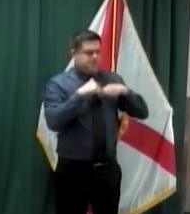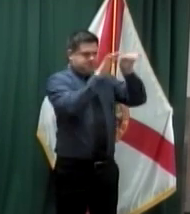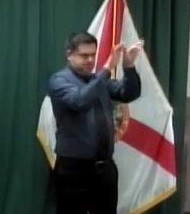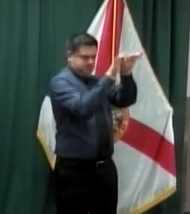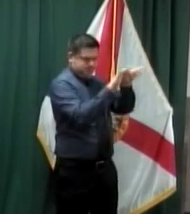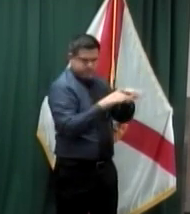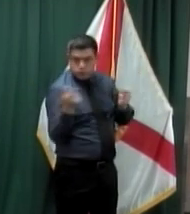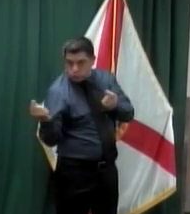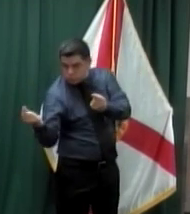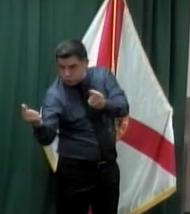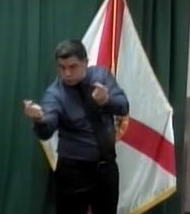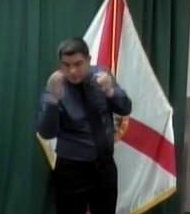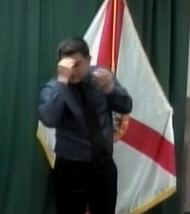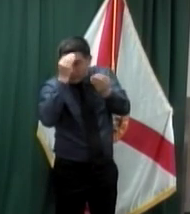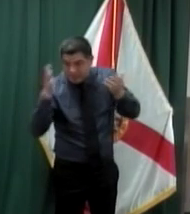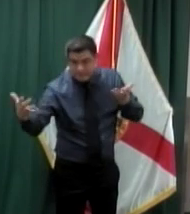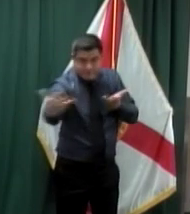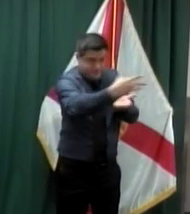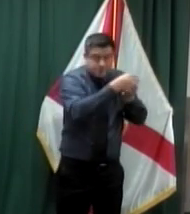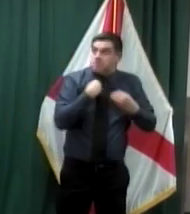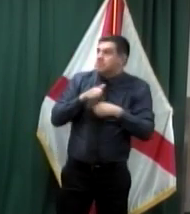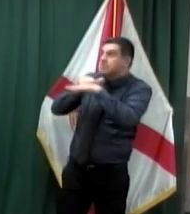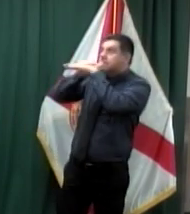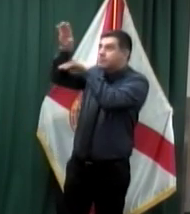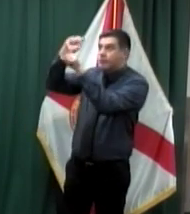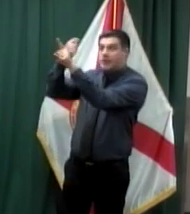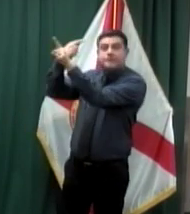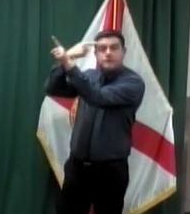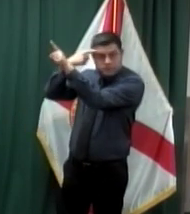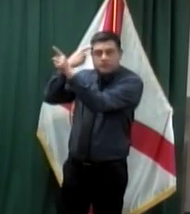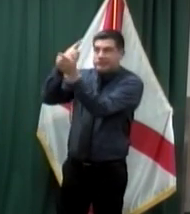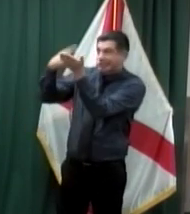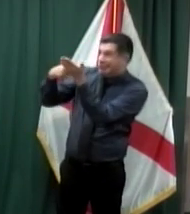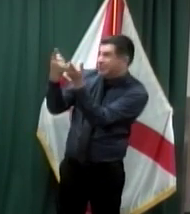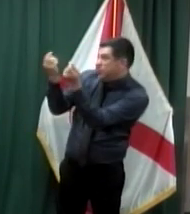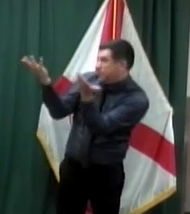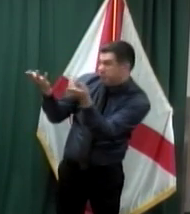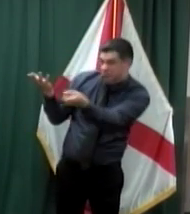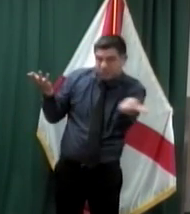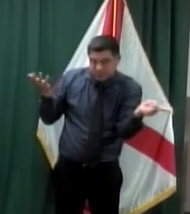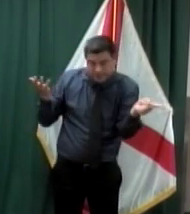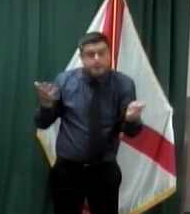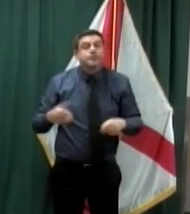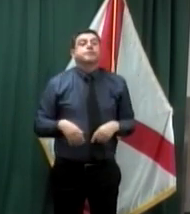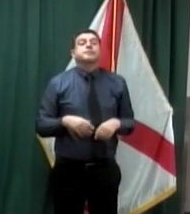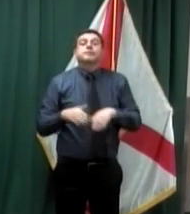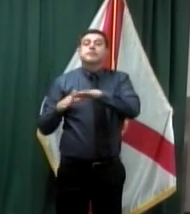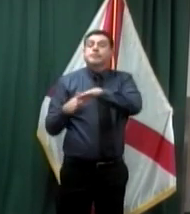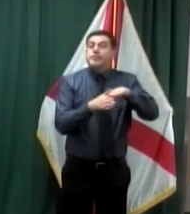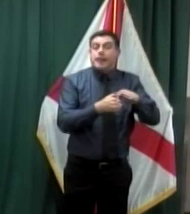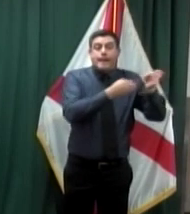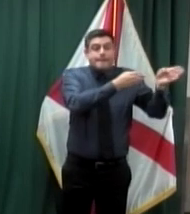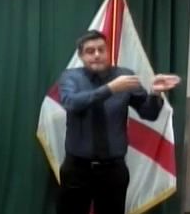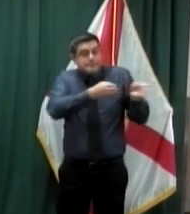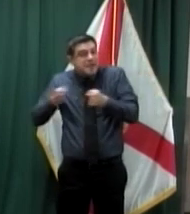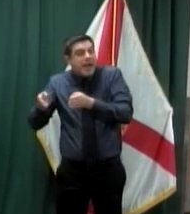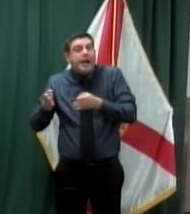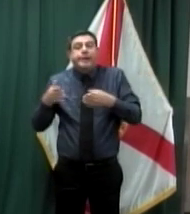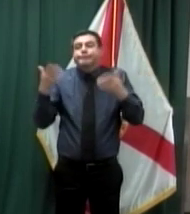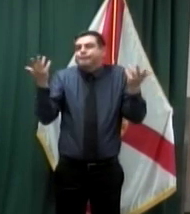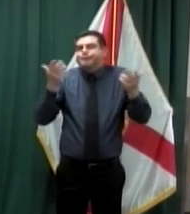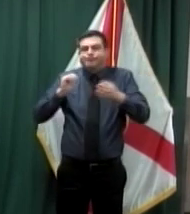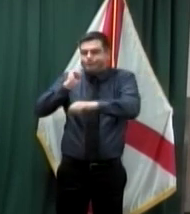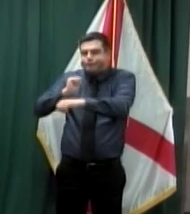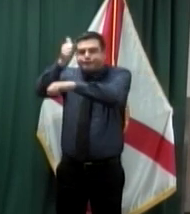in Seminole County. All of the safety procedures and protocols that they have sent to us were quite outstanding. They all followed the